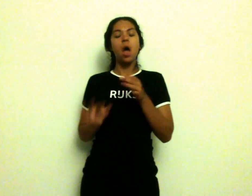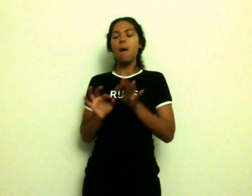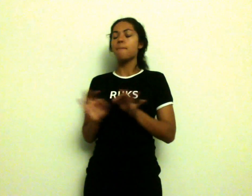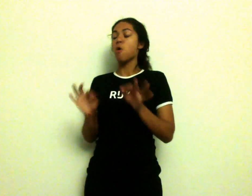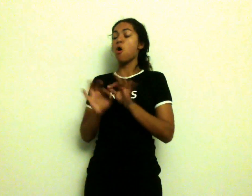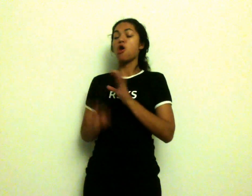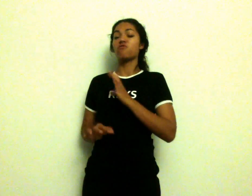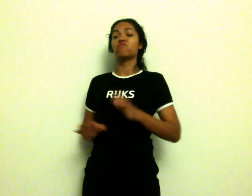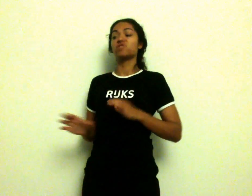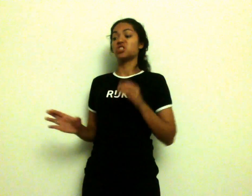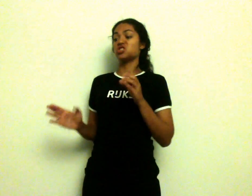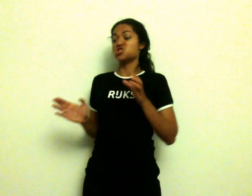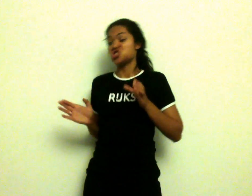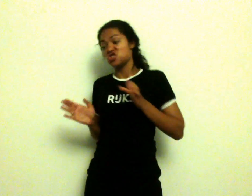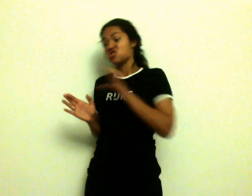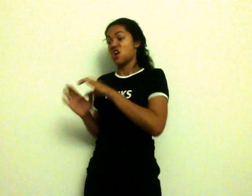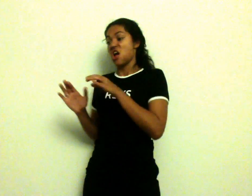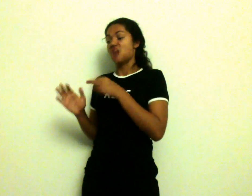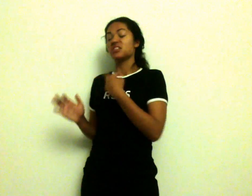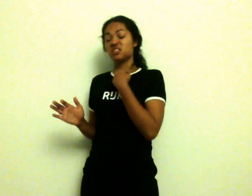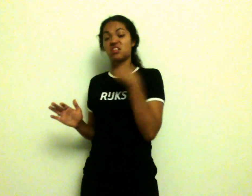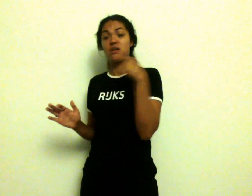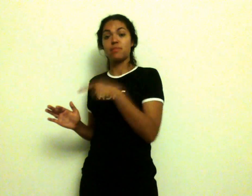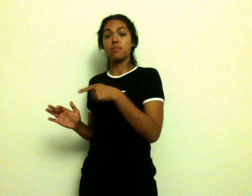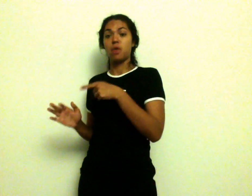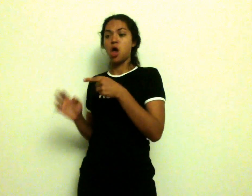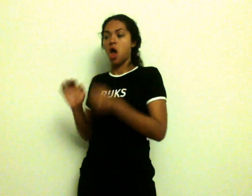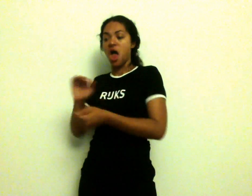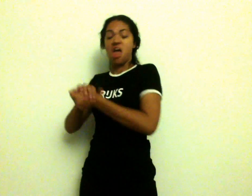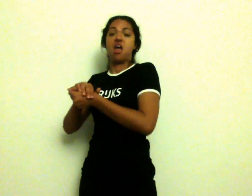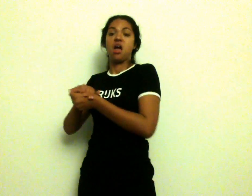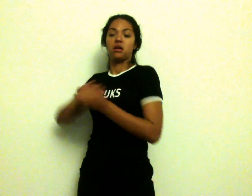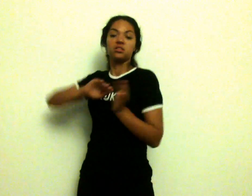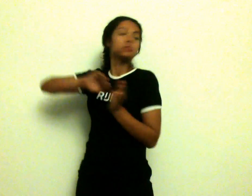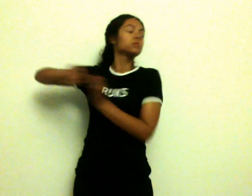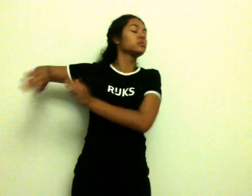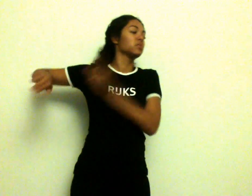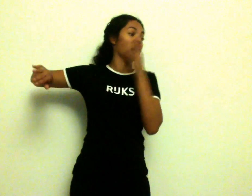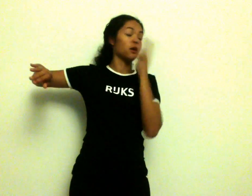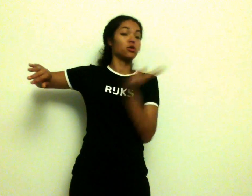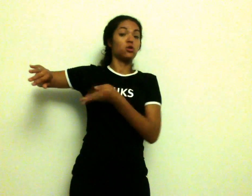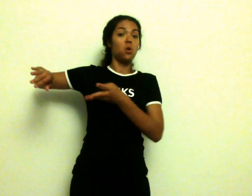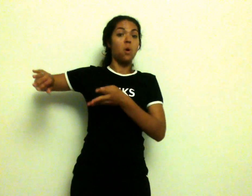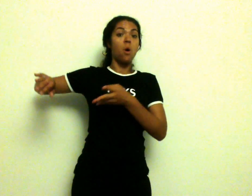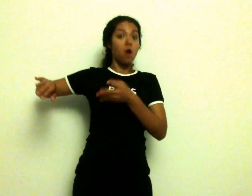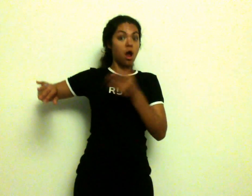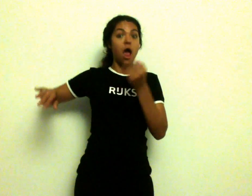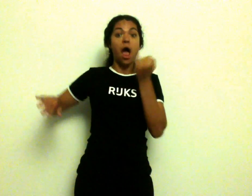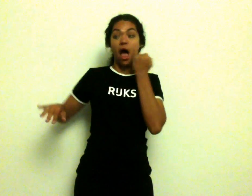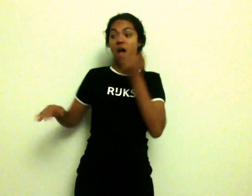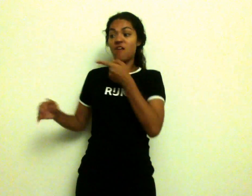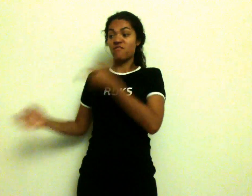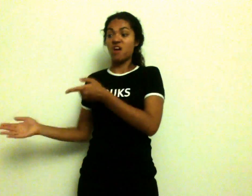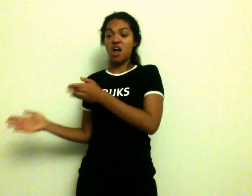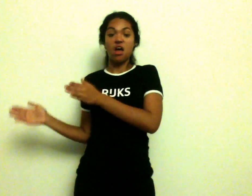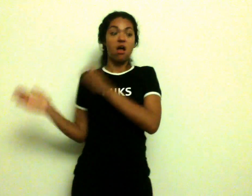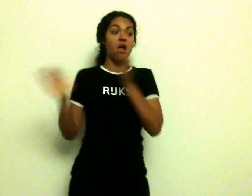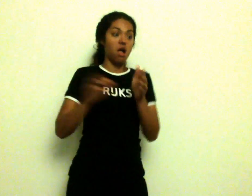faiths, particularly the Christian faith, to hibernate, to go out into a cloister, because to bring it into the